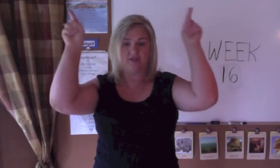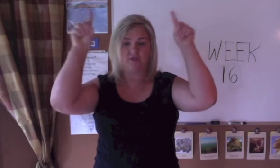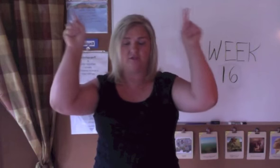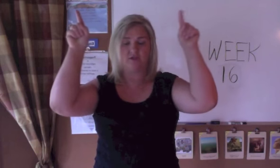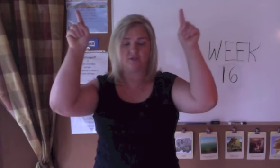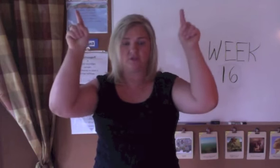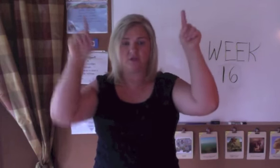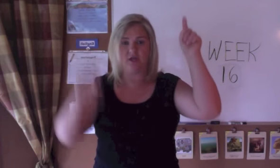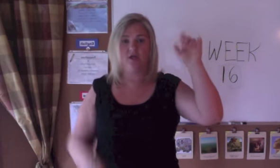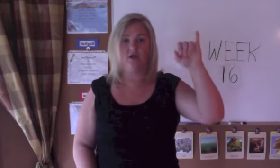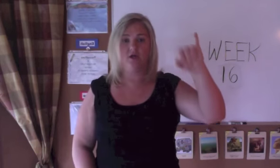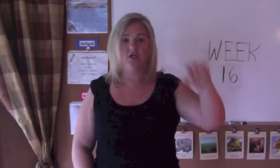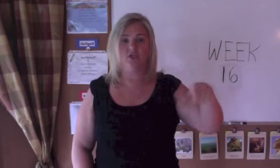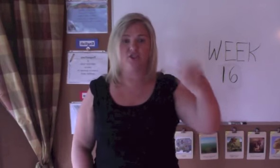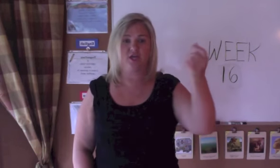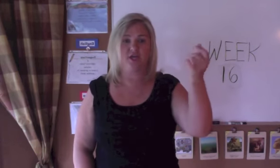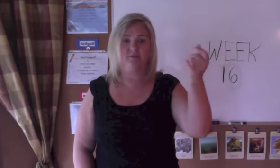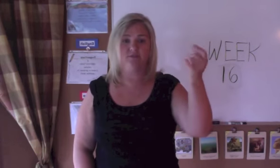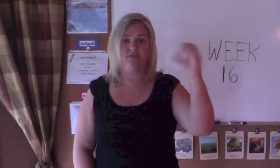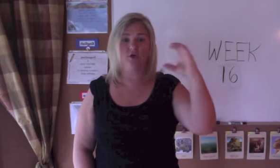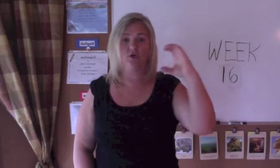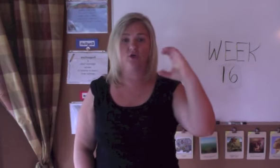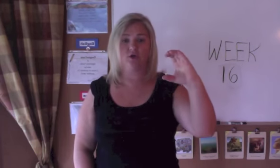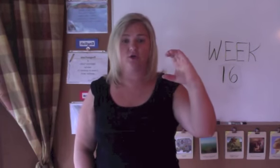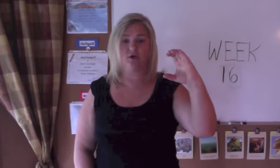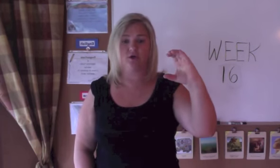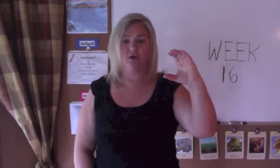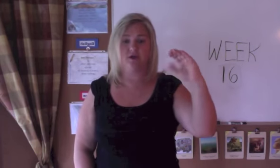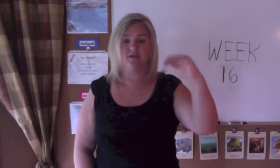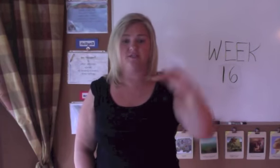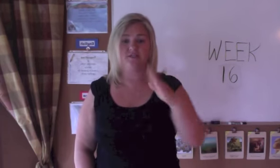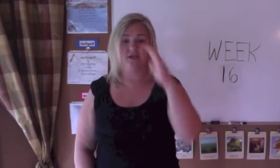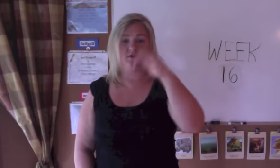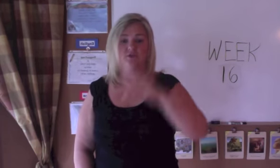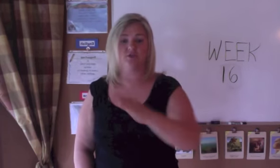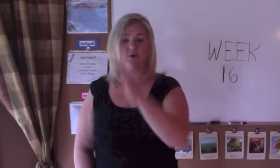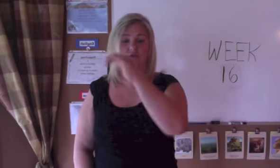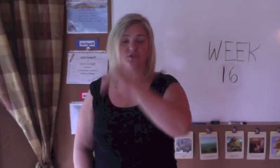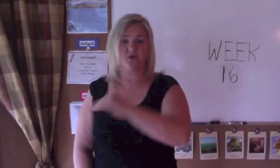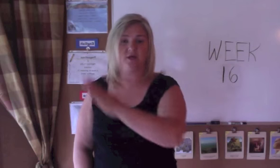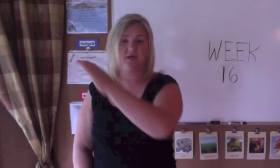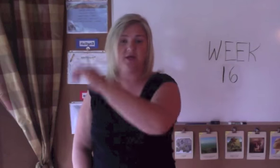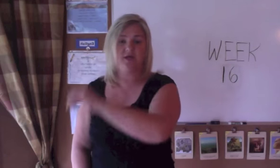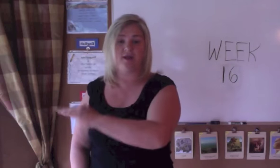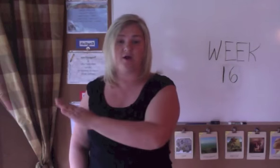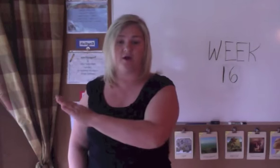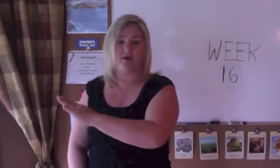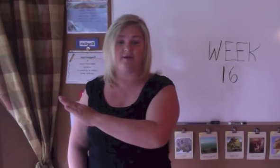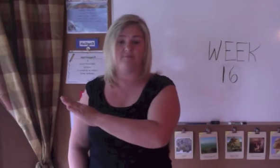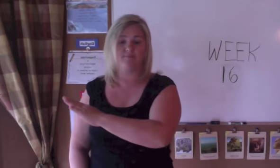of Industry. James Cook sails to Australia and Antarctica.